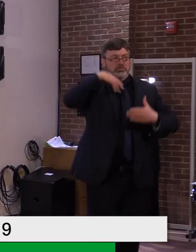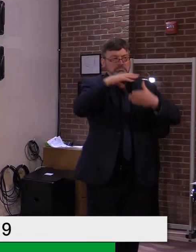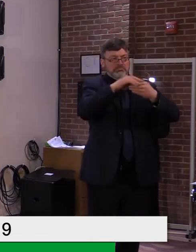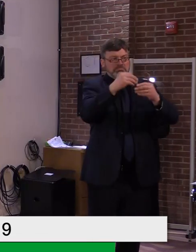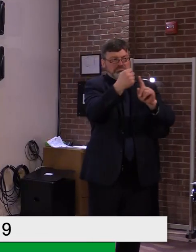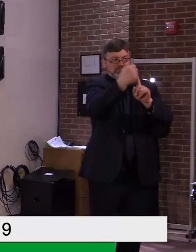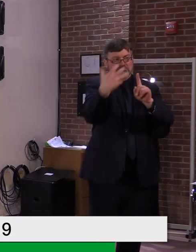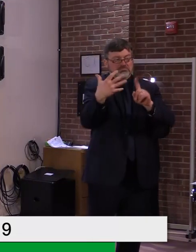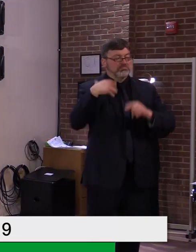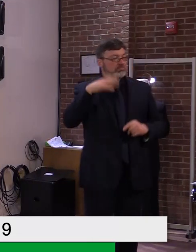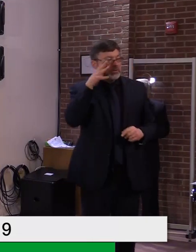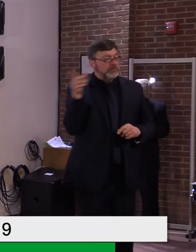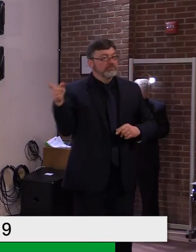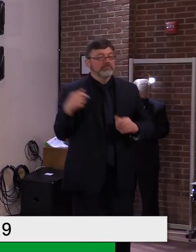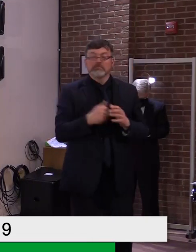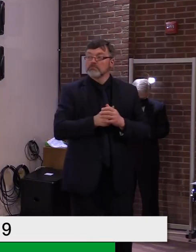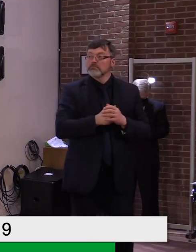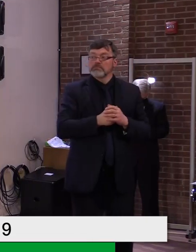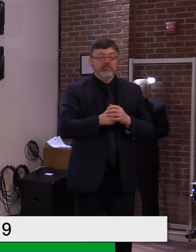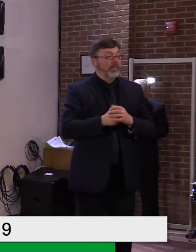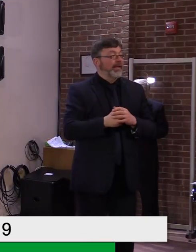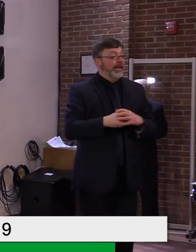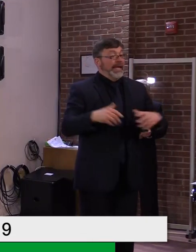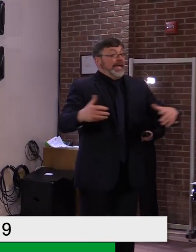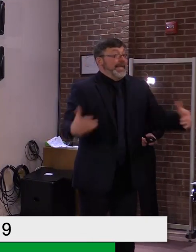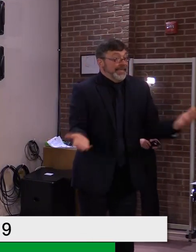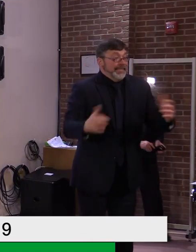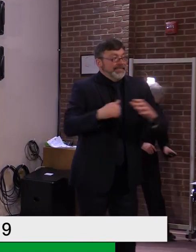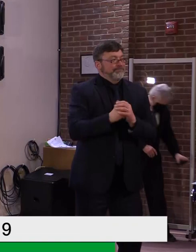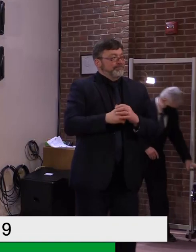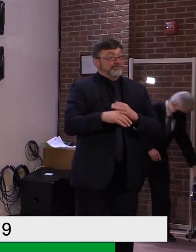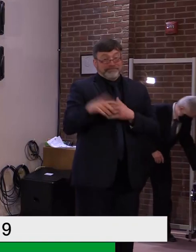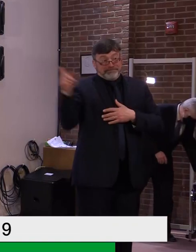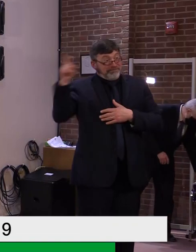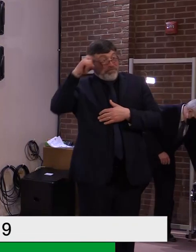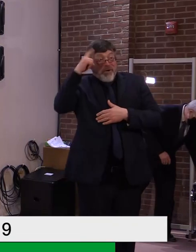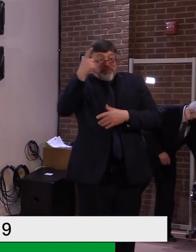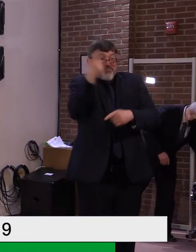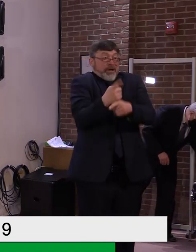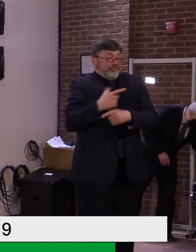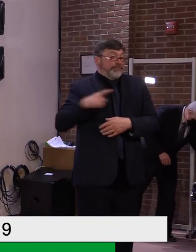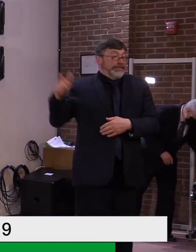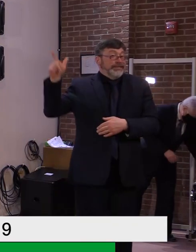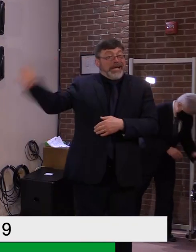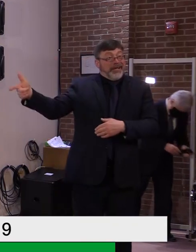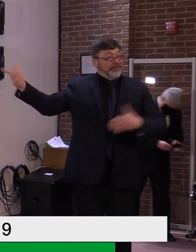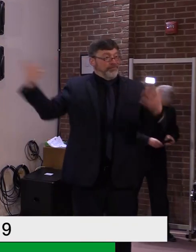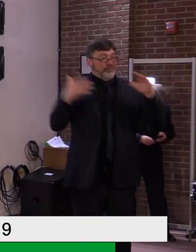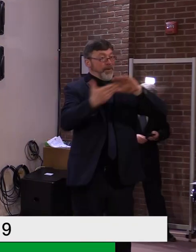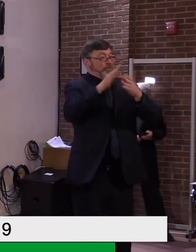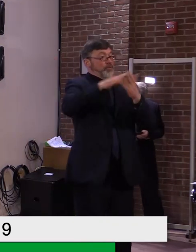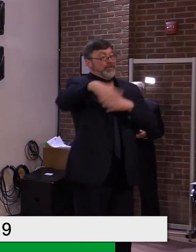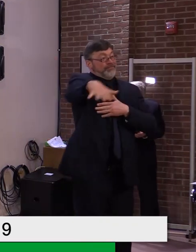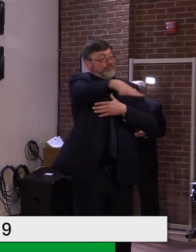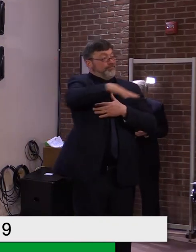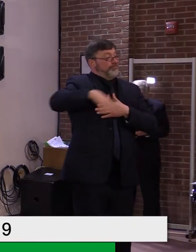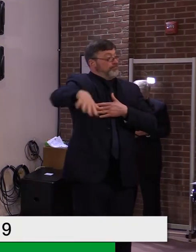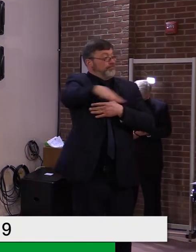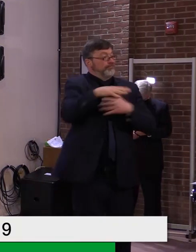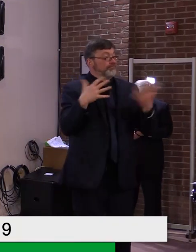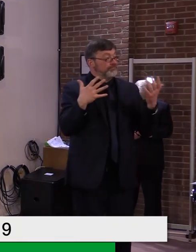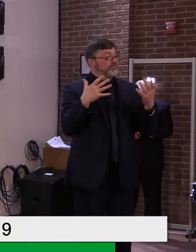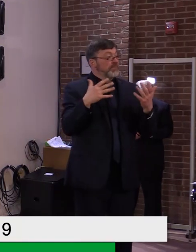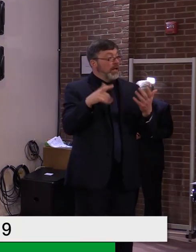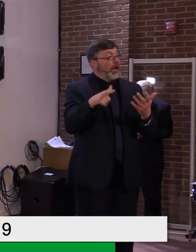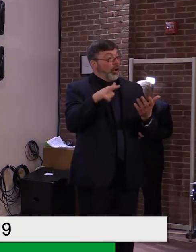And you've astutely picked up on the data. That is true that this is a higher count. Not to